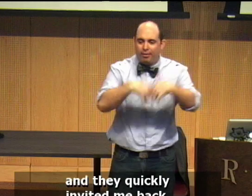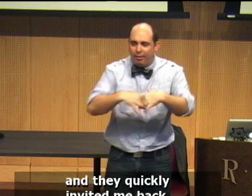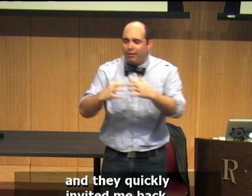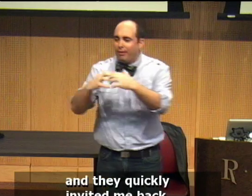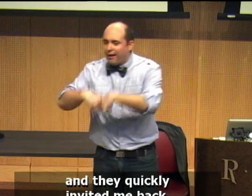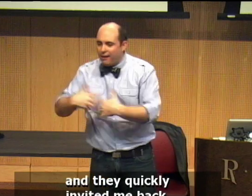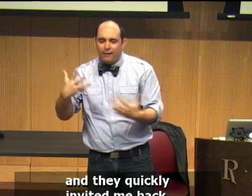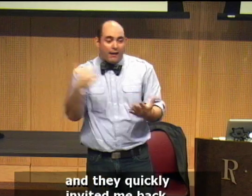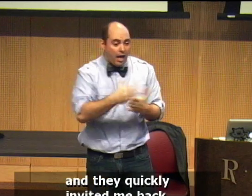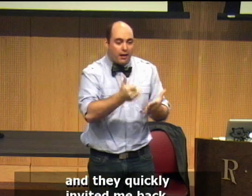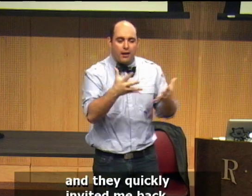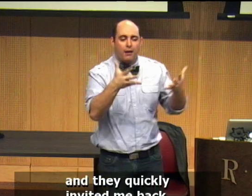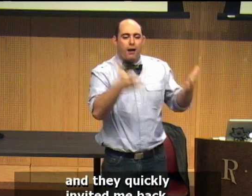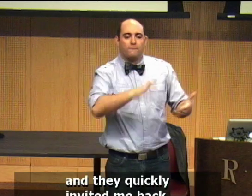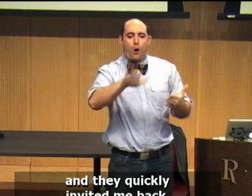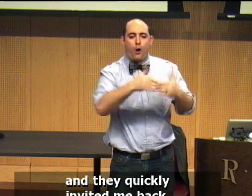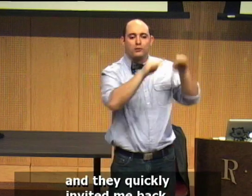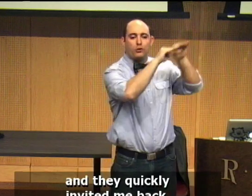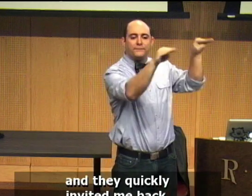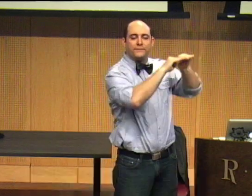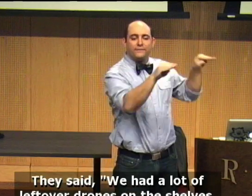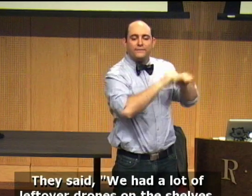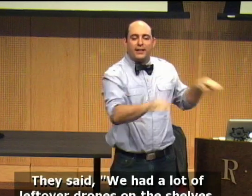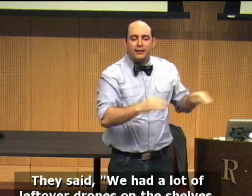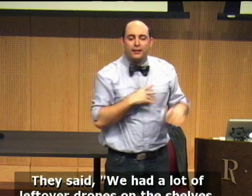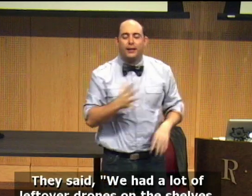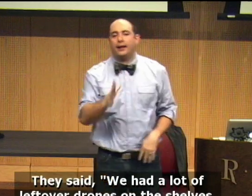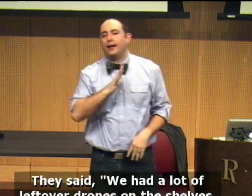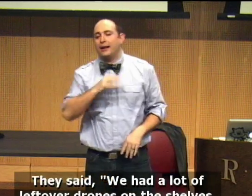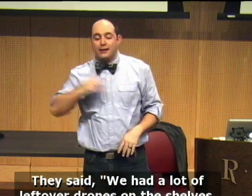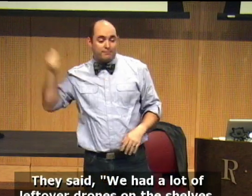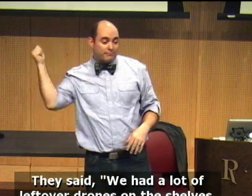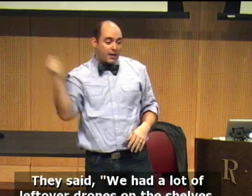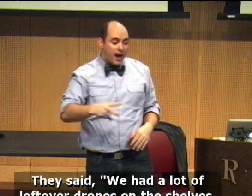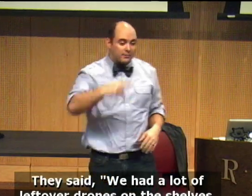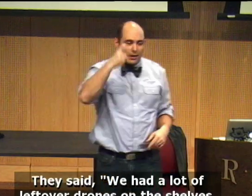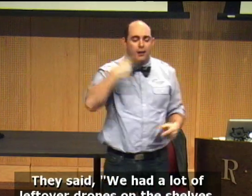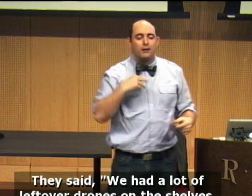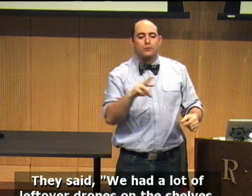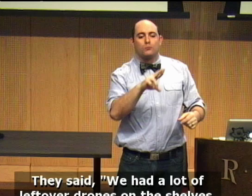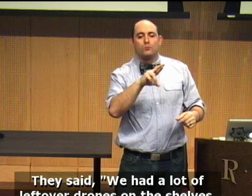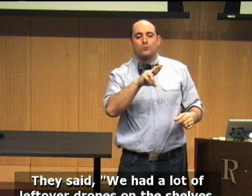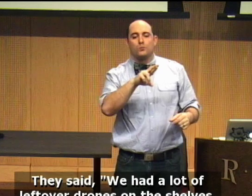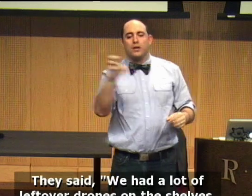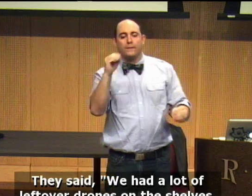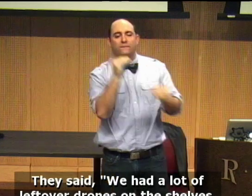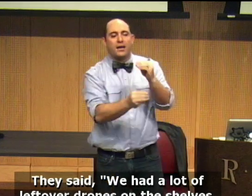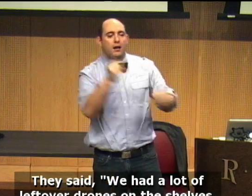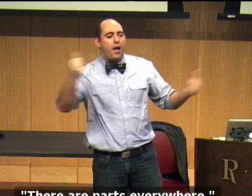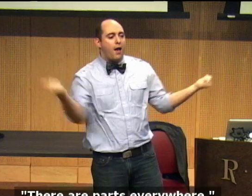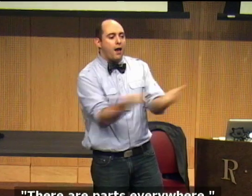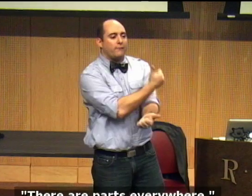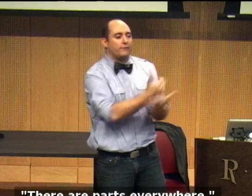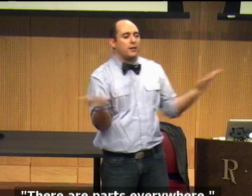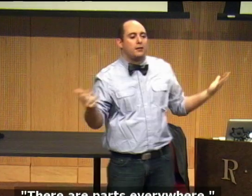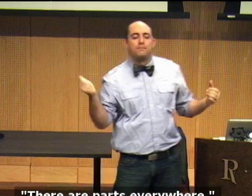they quickly invited me back. They said we had a lot of leftover drones on the shelves, spare parts